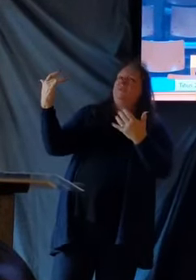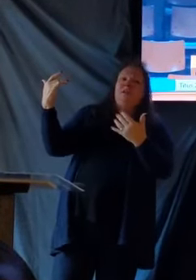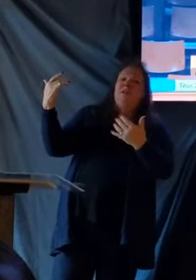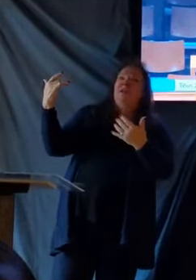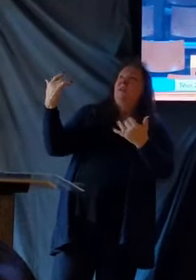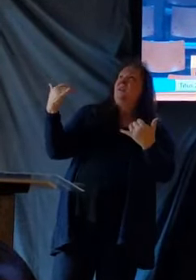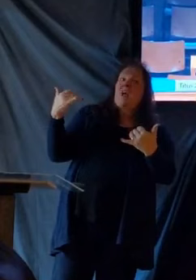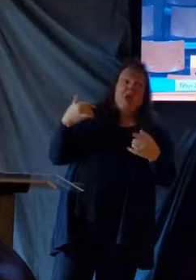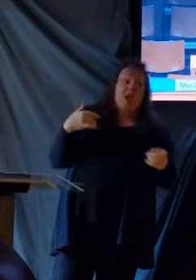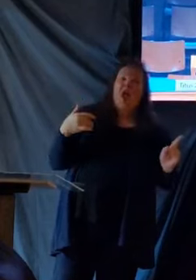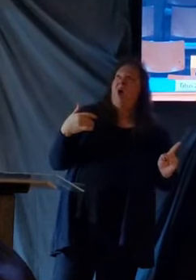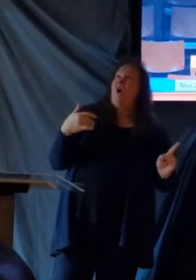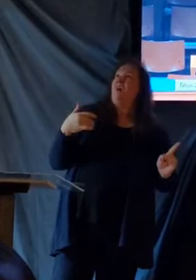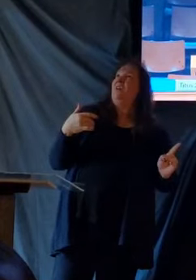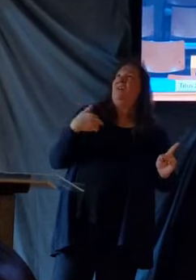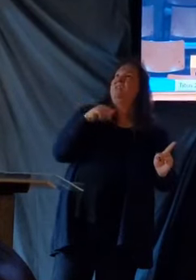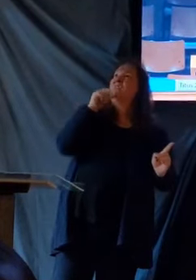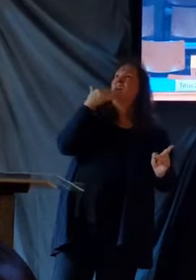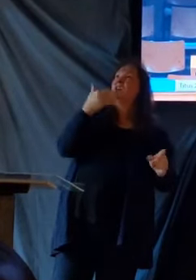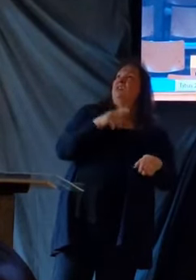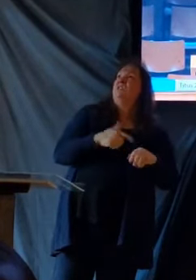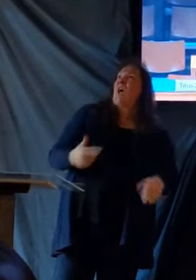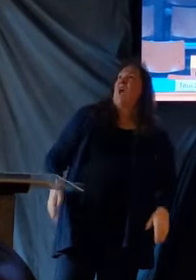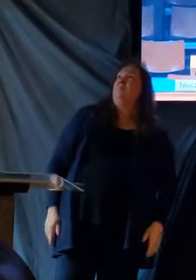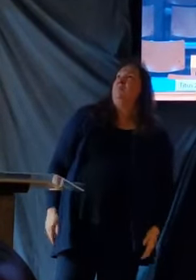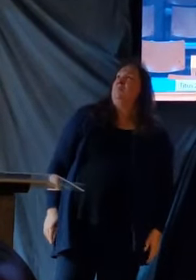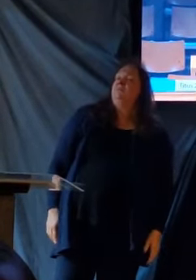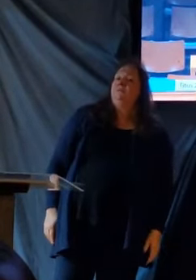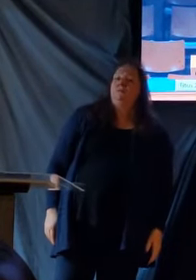You understand this is not a very good time.